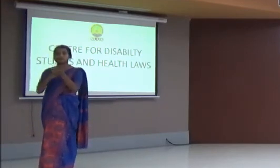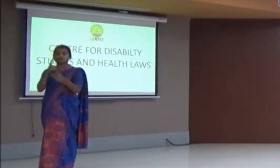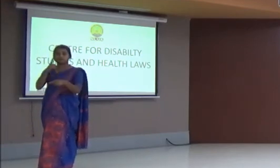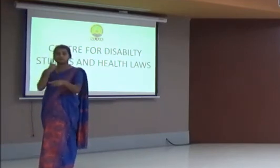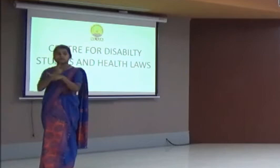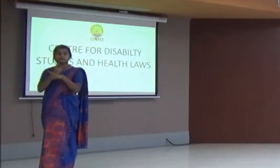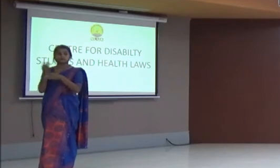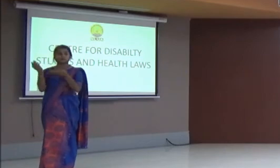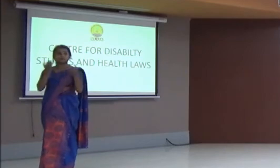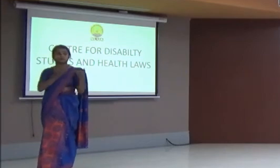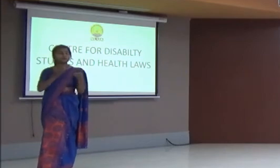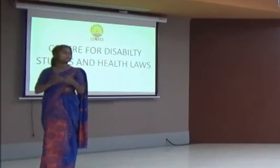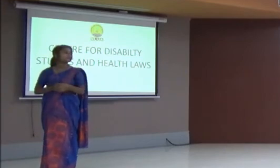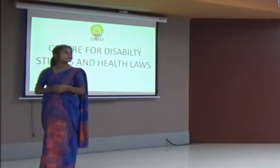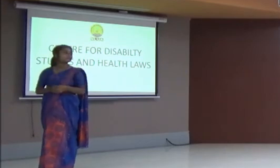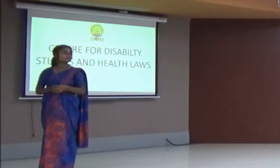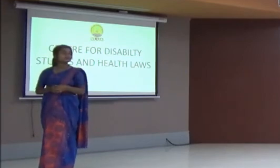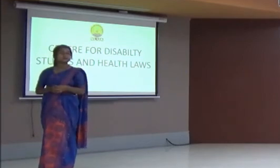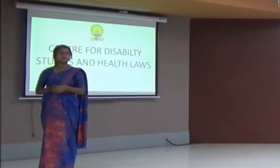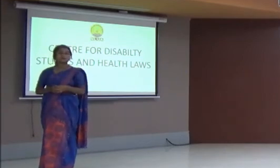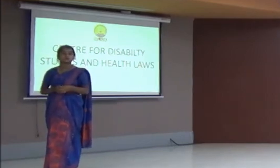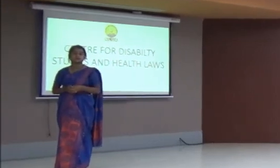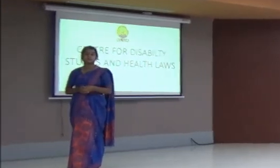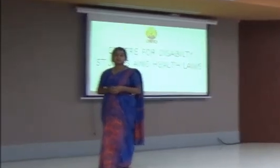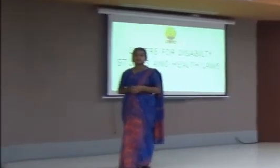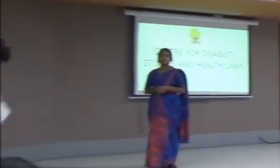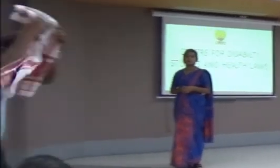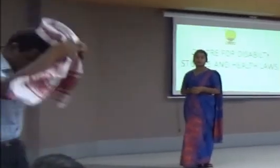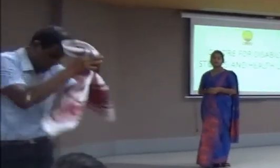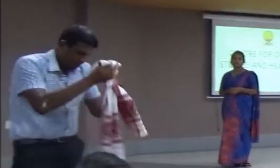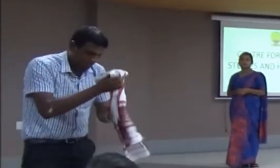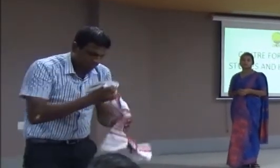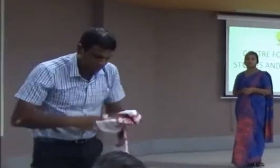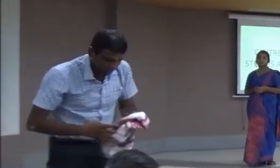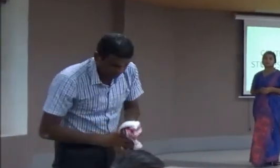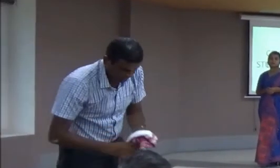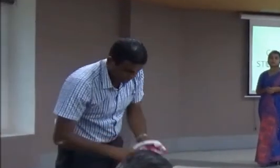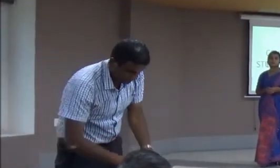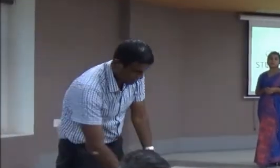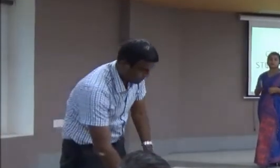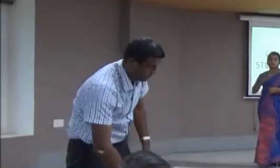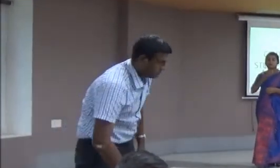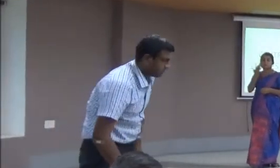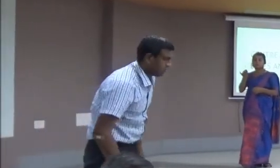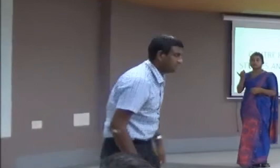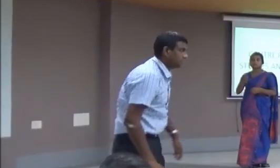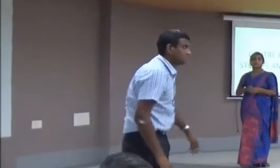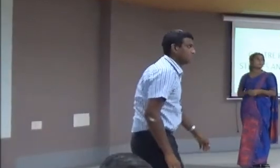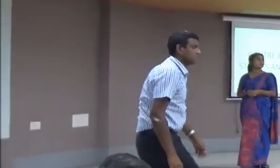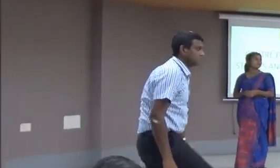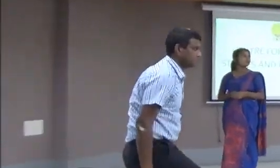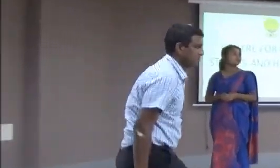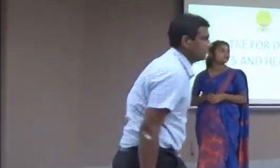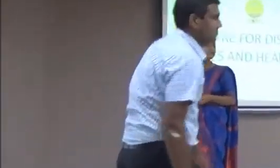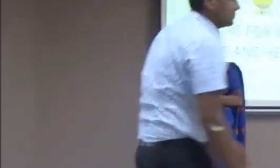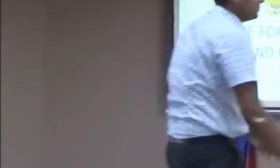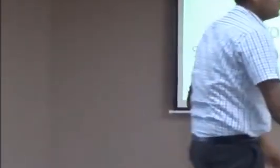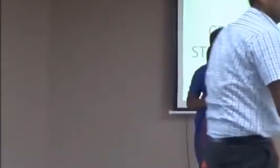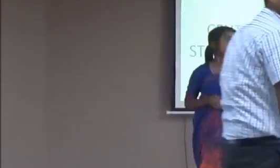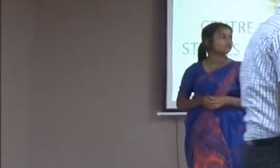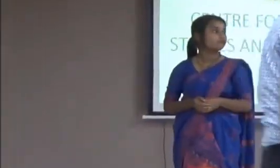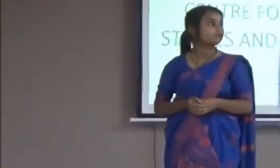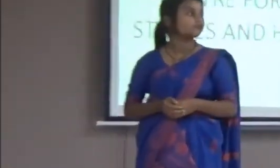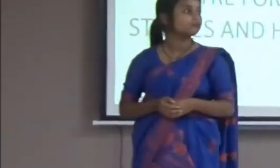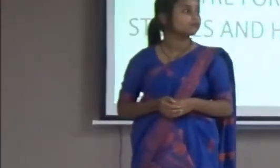to please come over and unveil our new center website and our logo. And I request Mr. Satyajit there to please assist him in